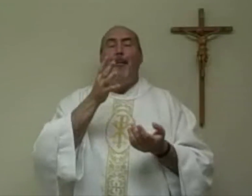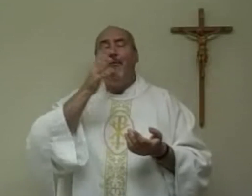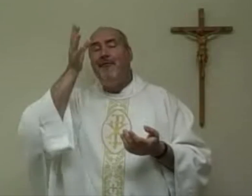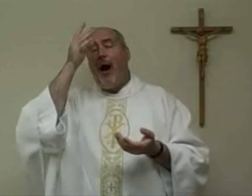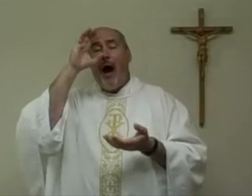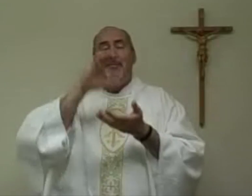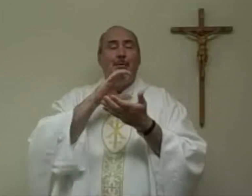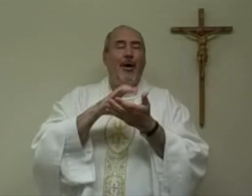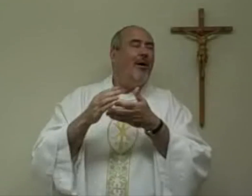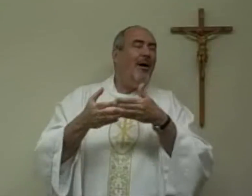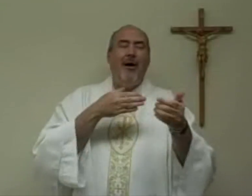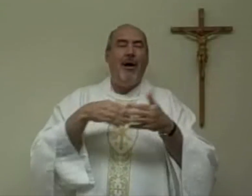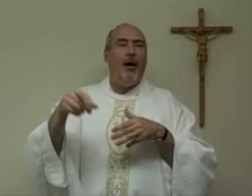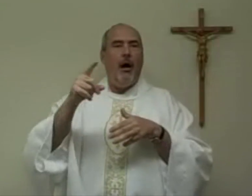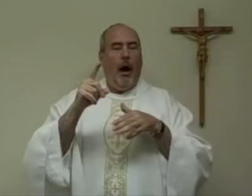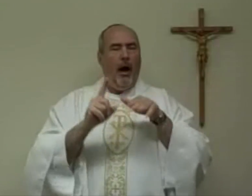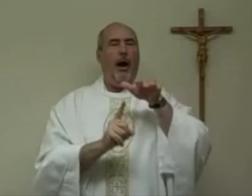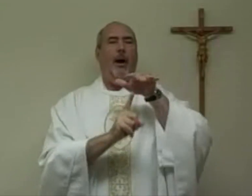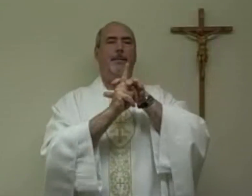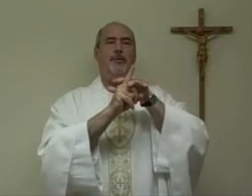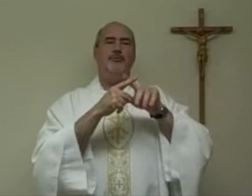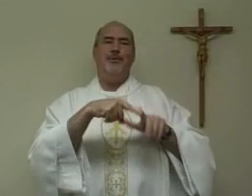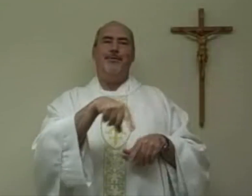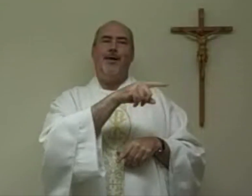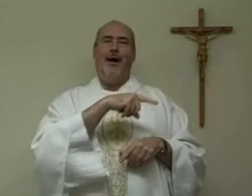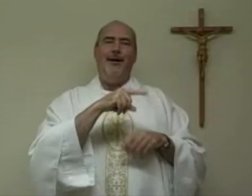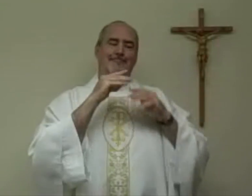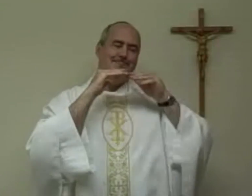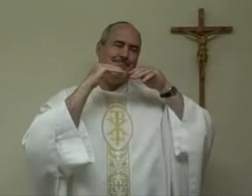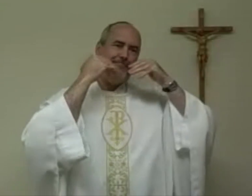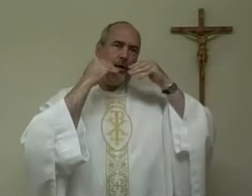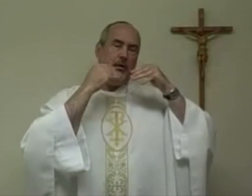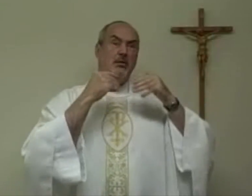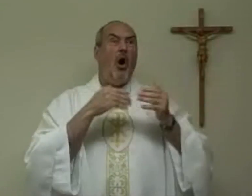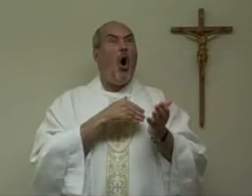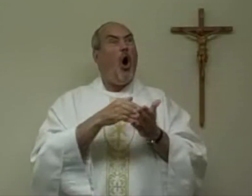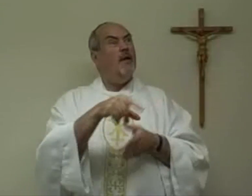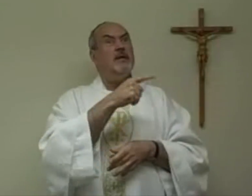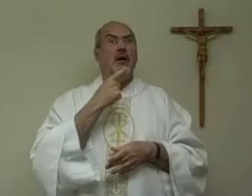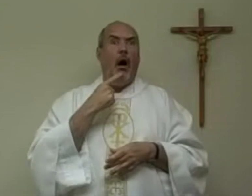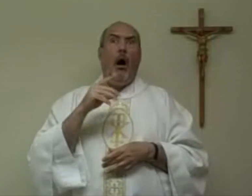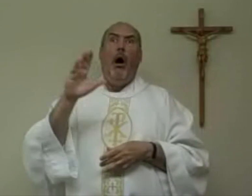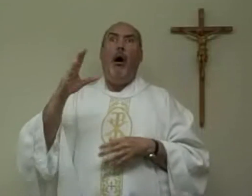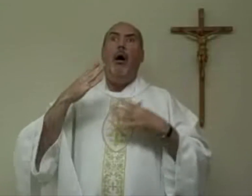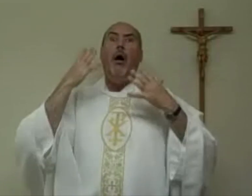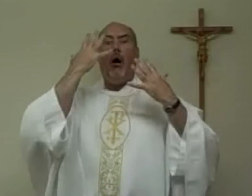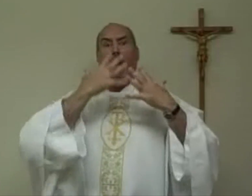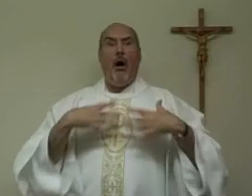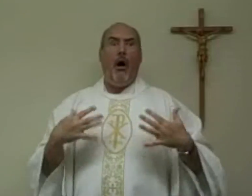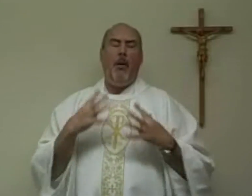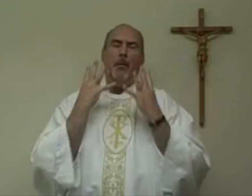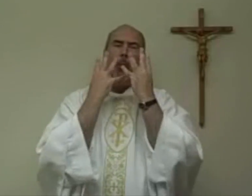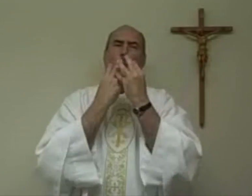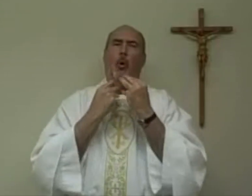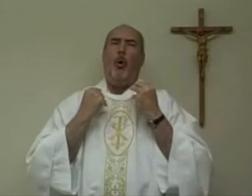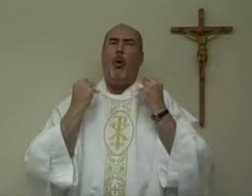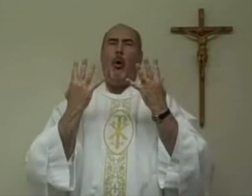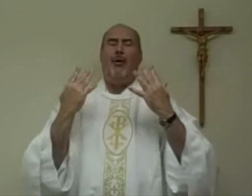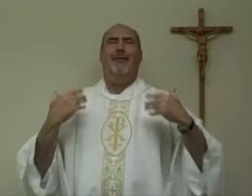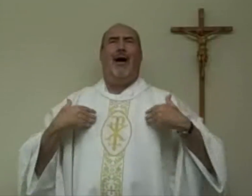loved one, whether it be a parent or a spouse, appeared to them in their dreams smiling. And the person often says that